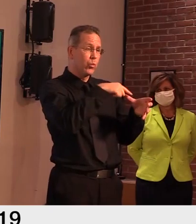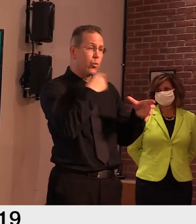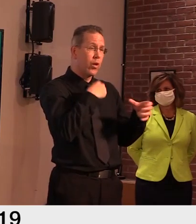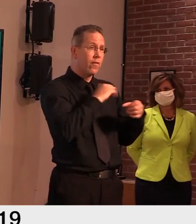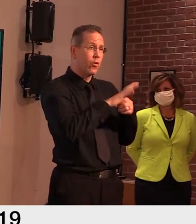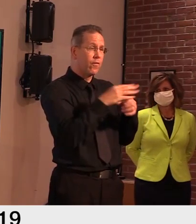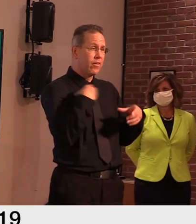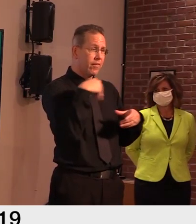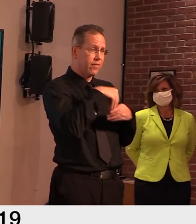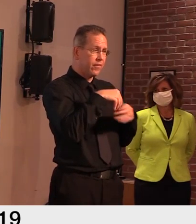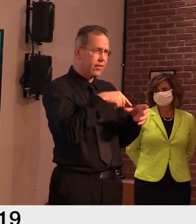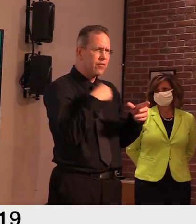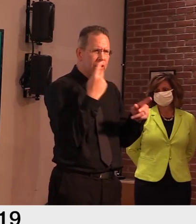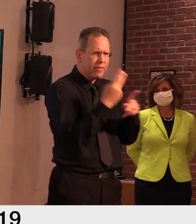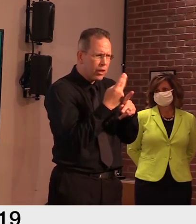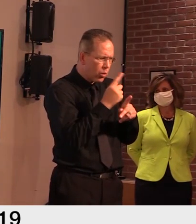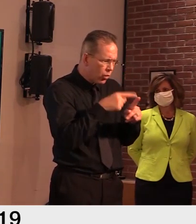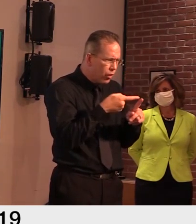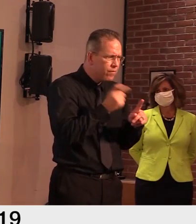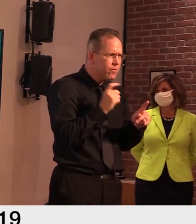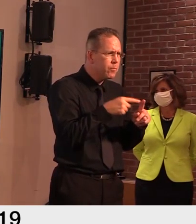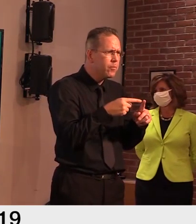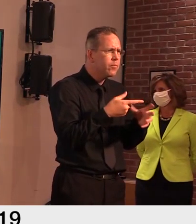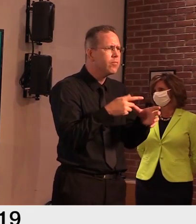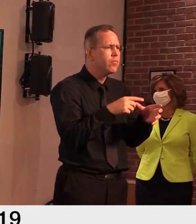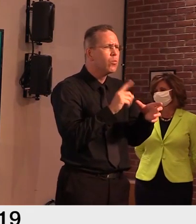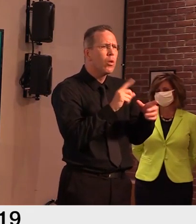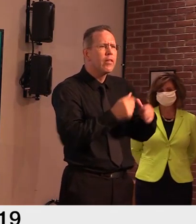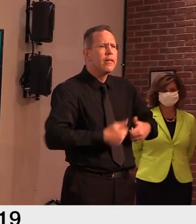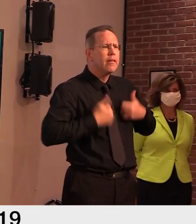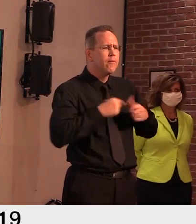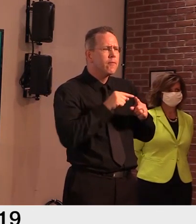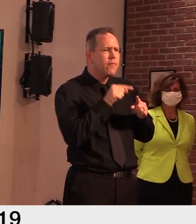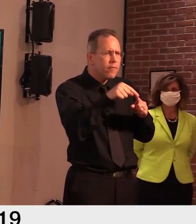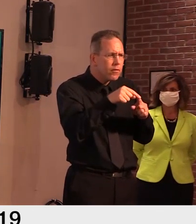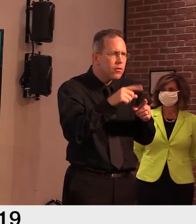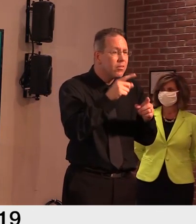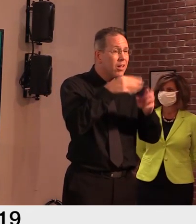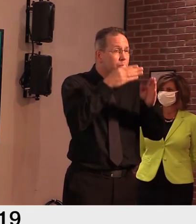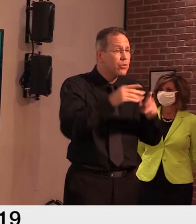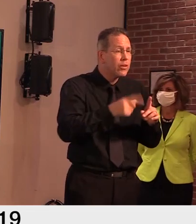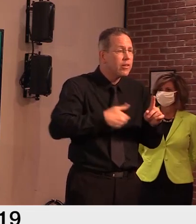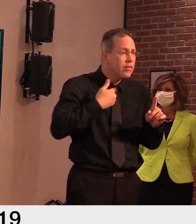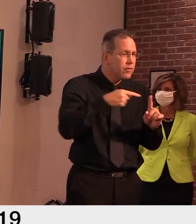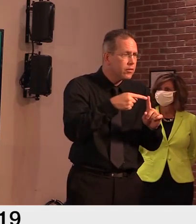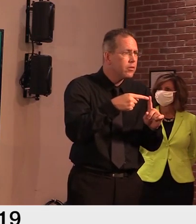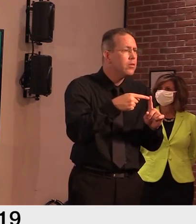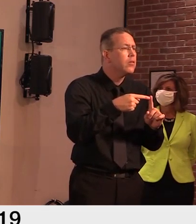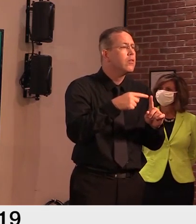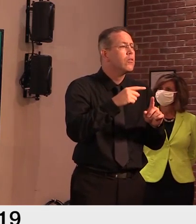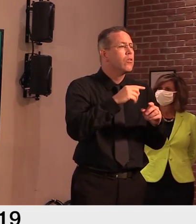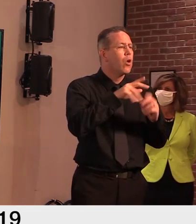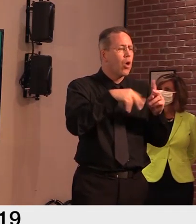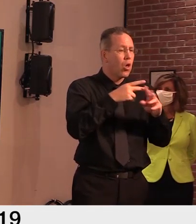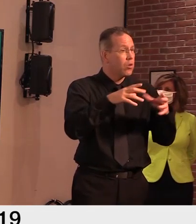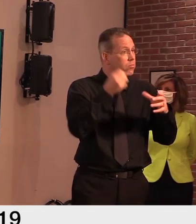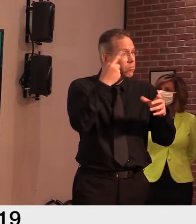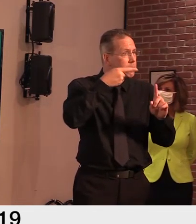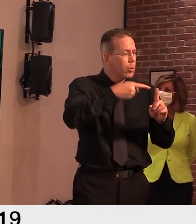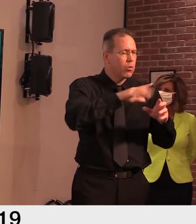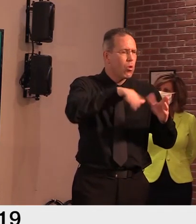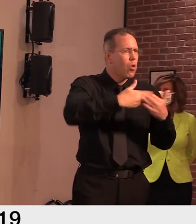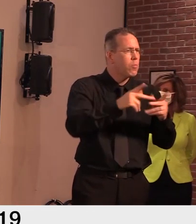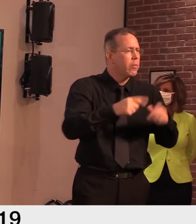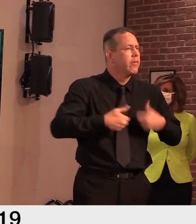That's a great question. There's no change in social group. It's really a change in where an individual